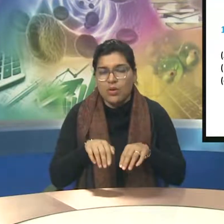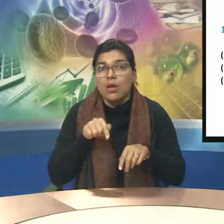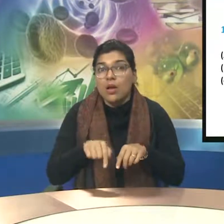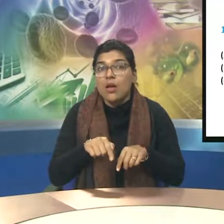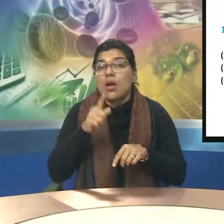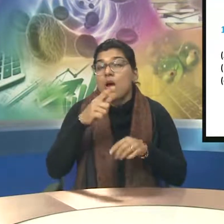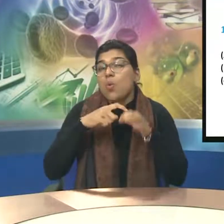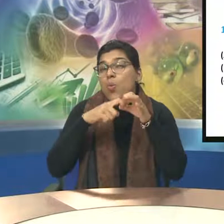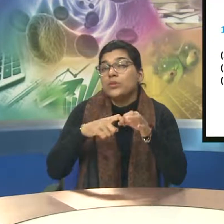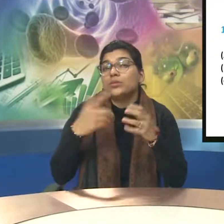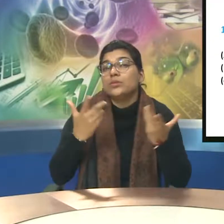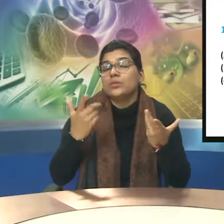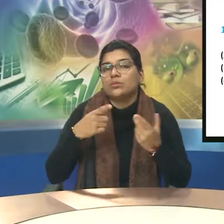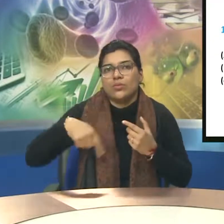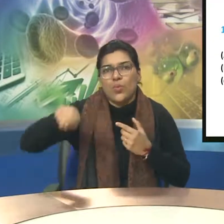is,